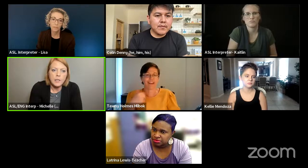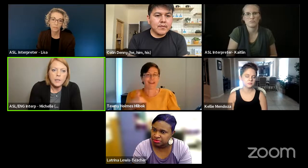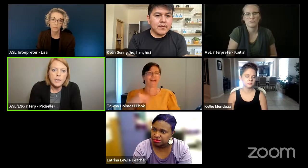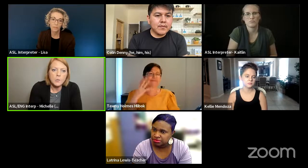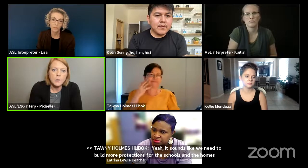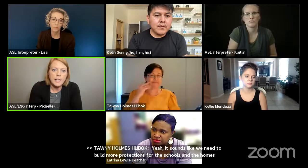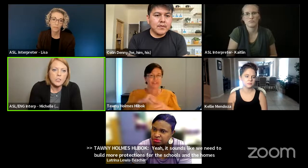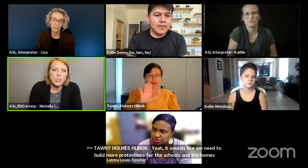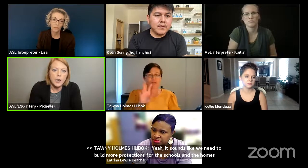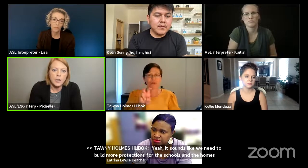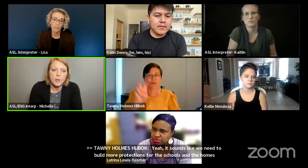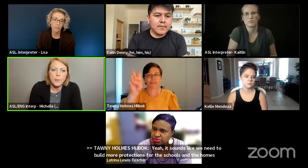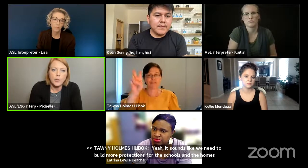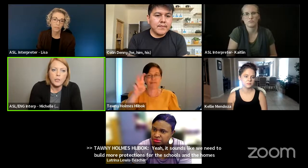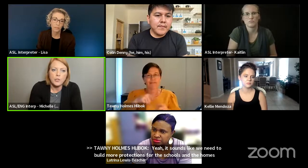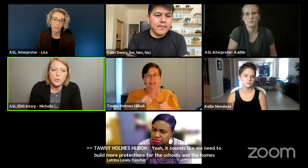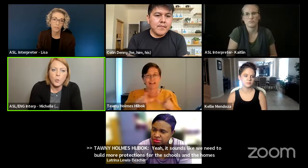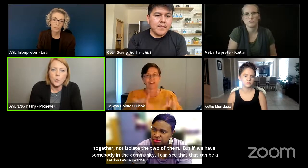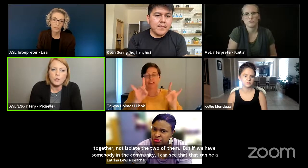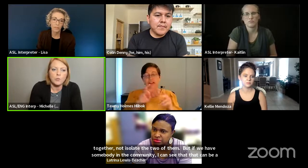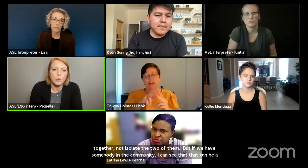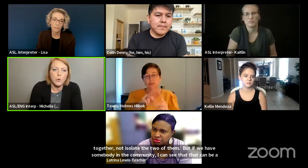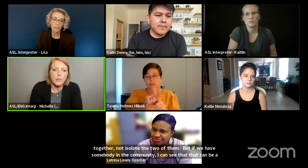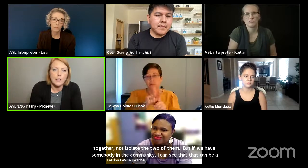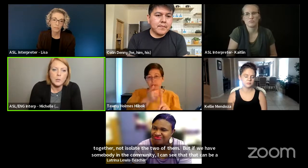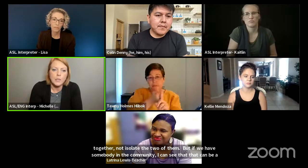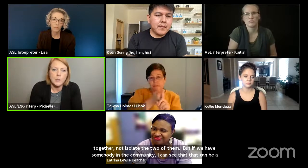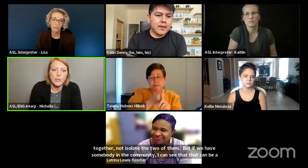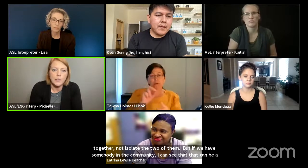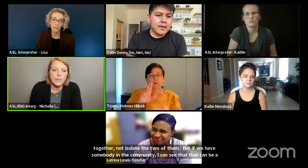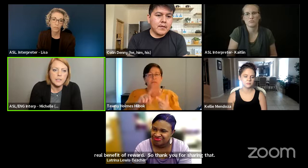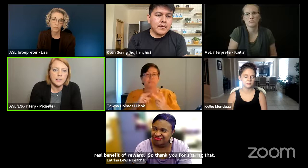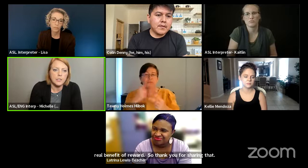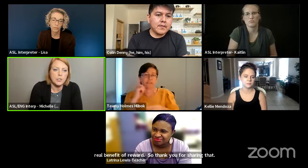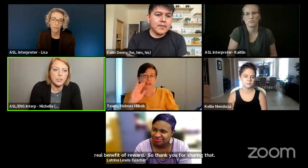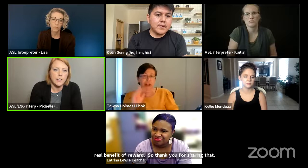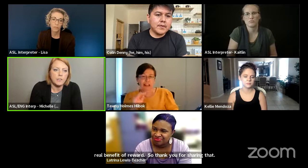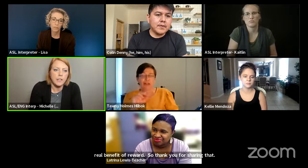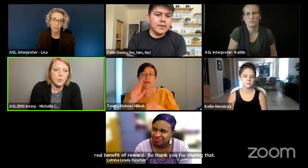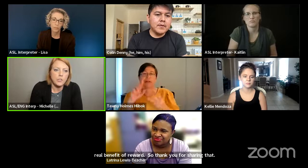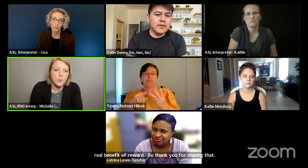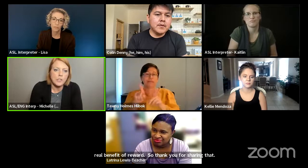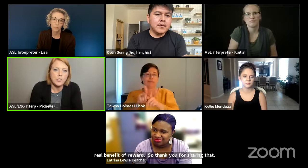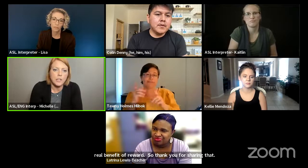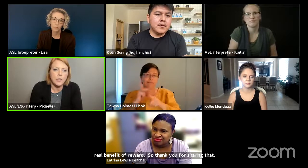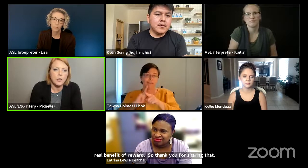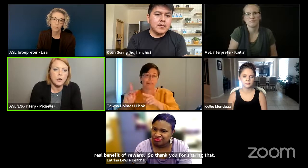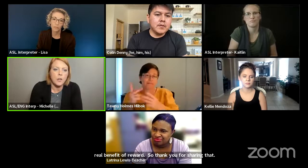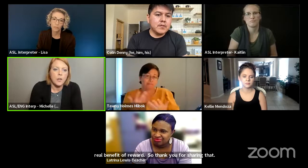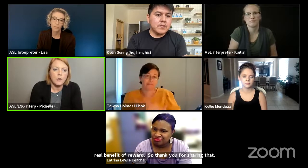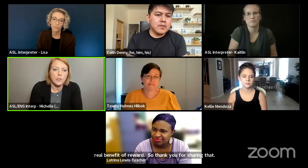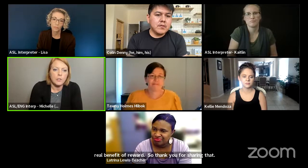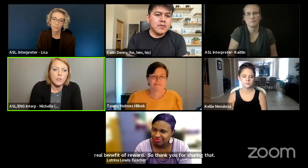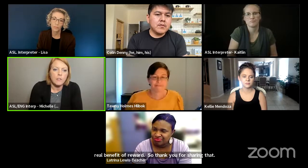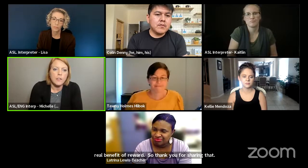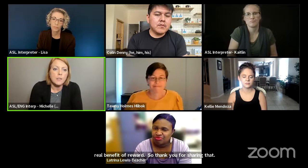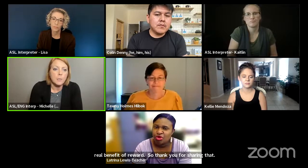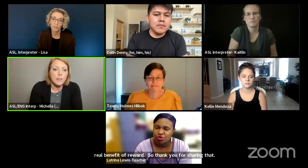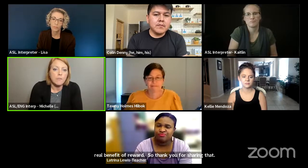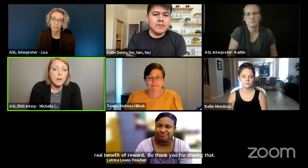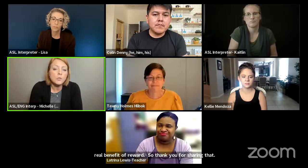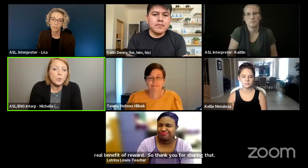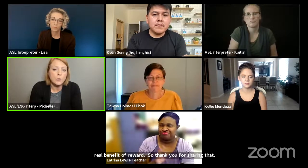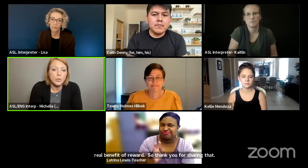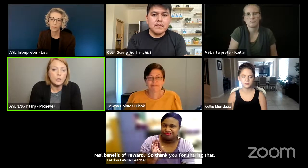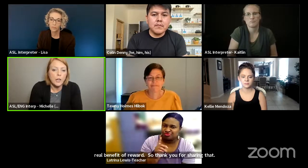And if anybody else would like to share barriers or rewards that you experienced in your journey of language acquisition, either for yourself as